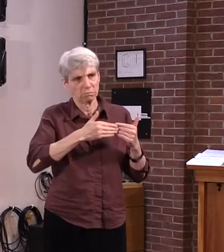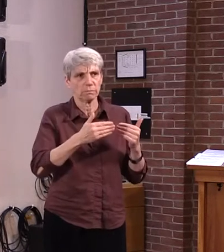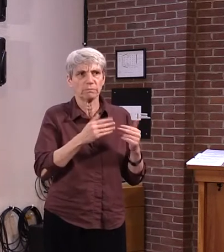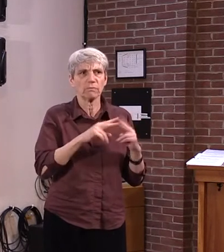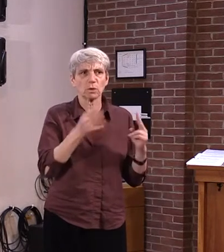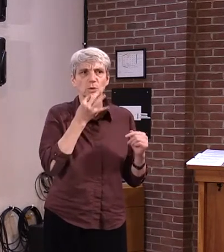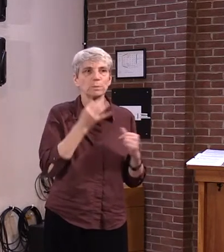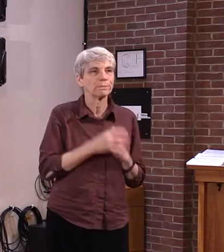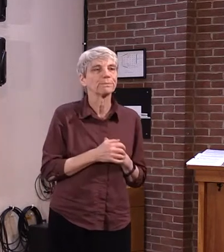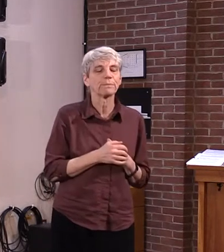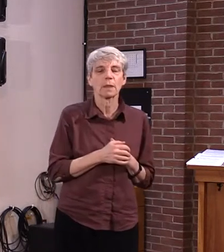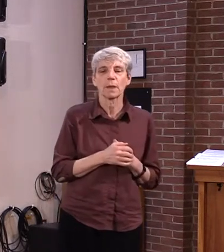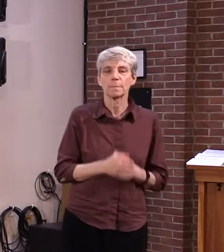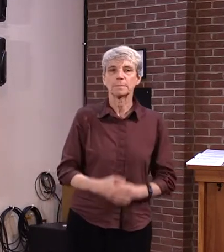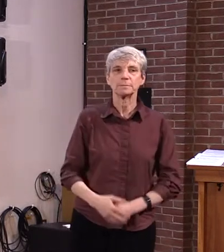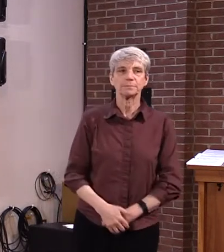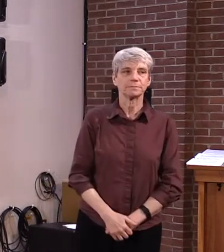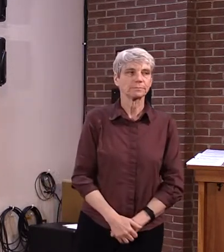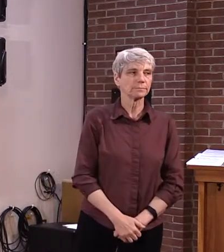very shortly.